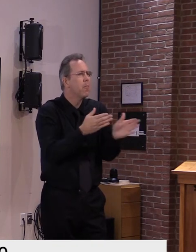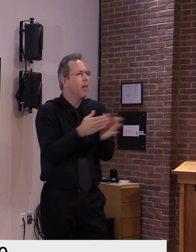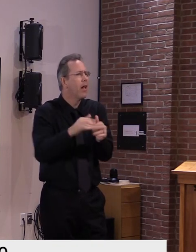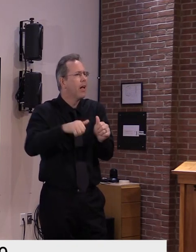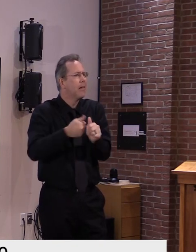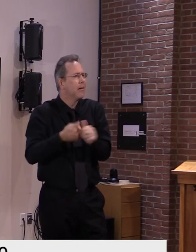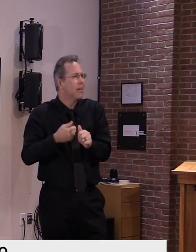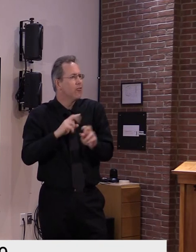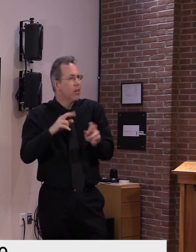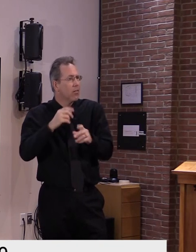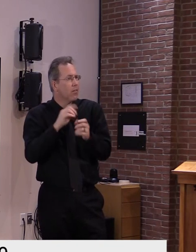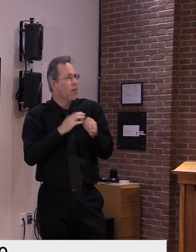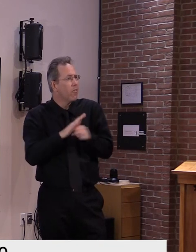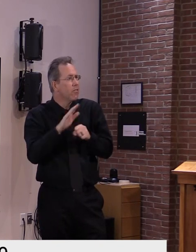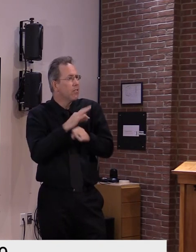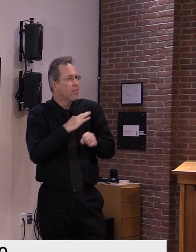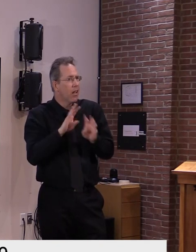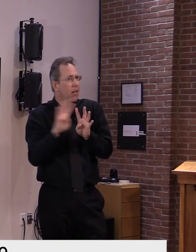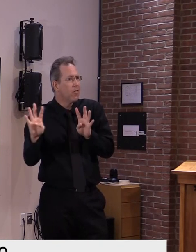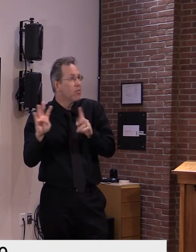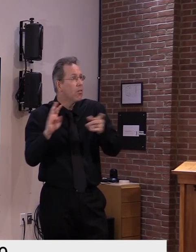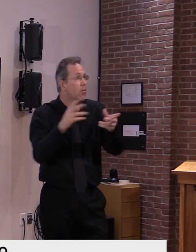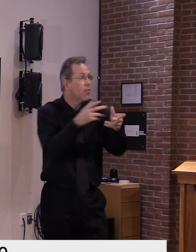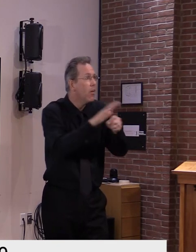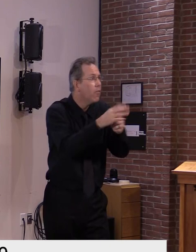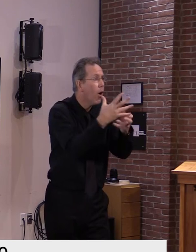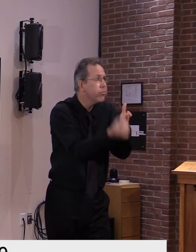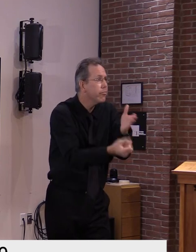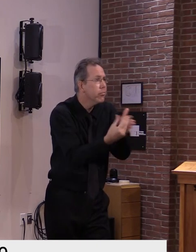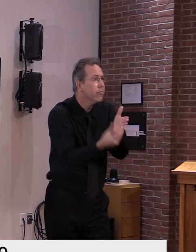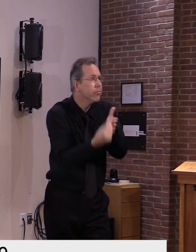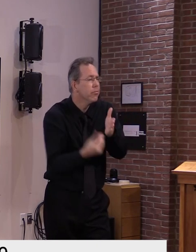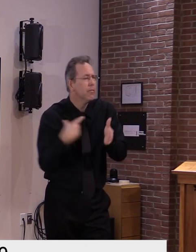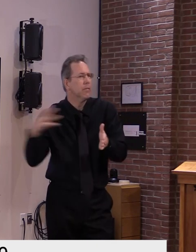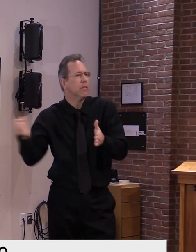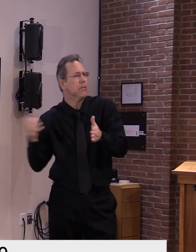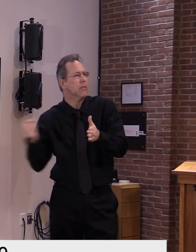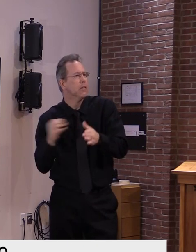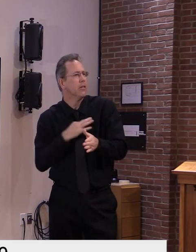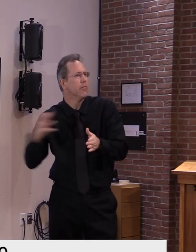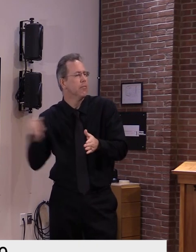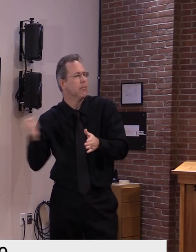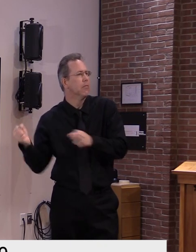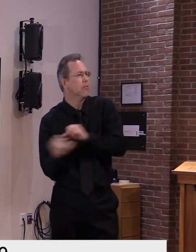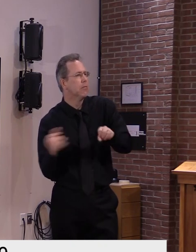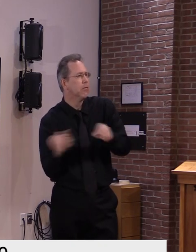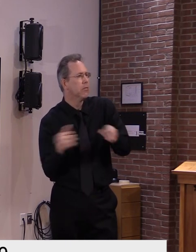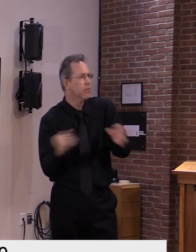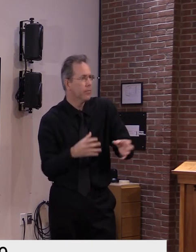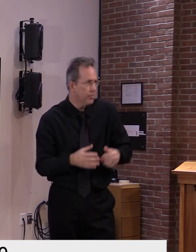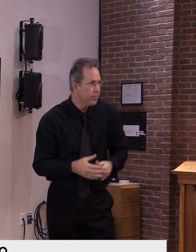resources when needed. But Secretary Smith, do you want to add more to that?